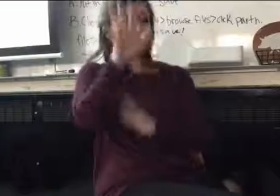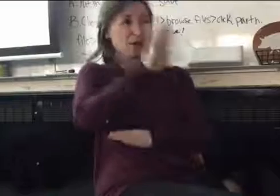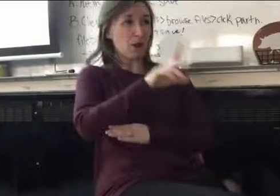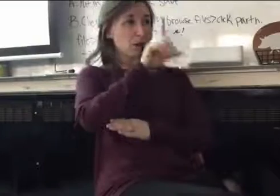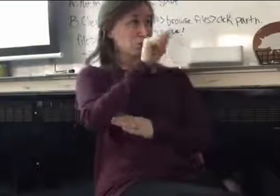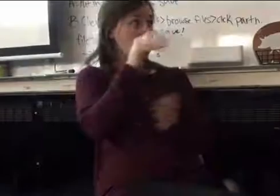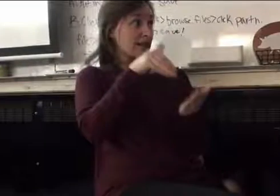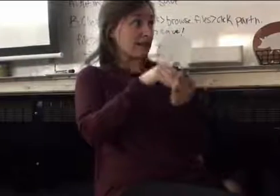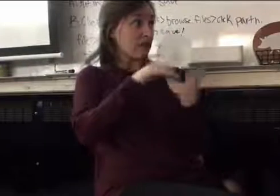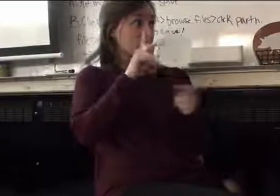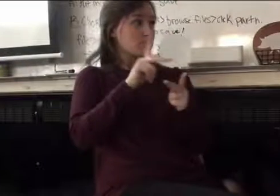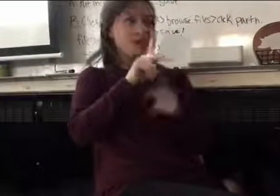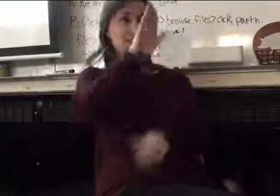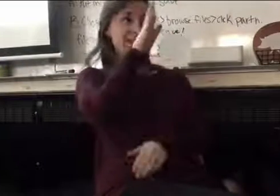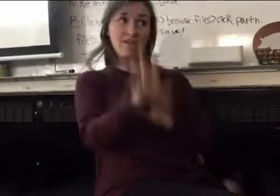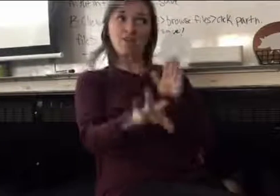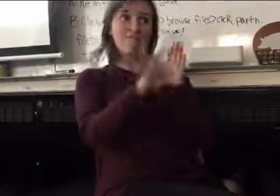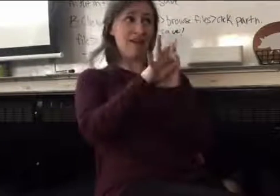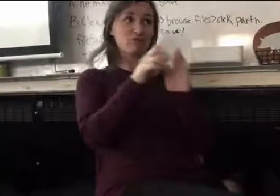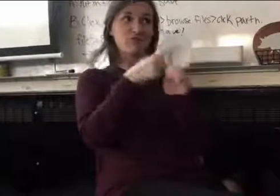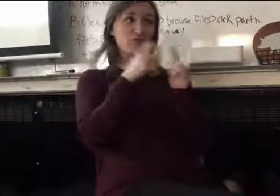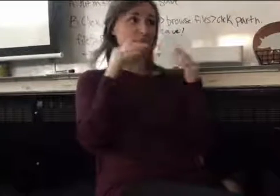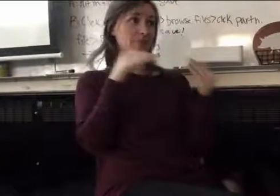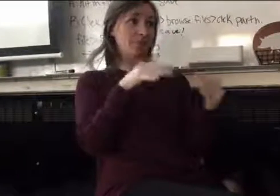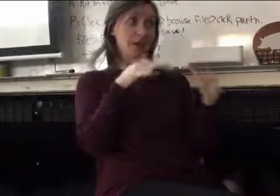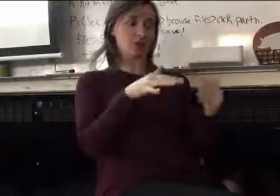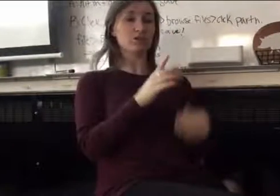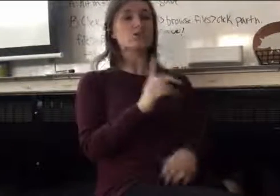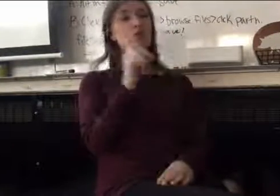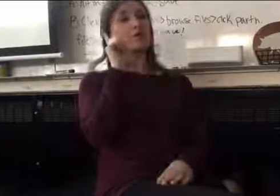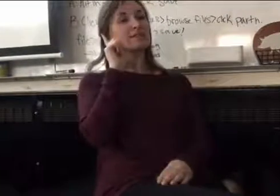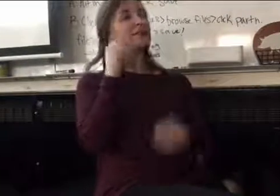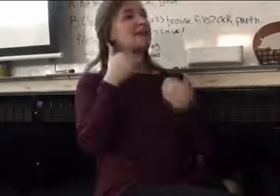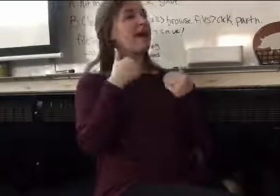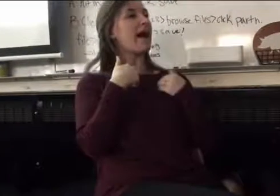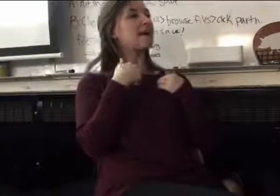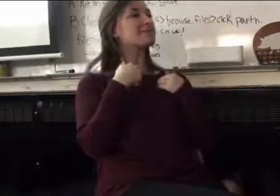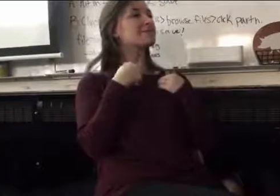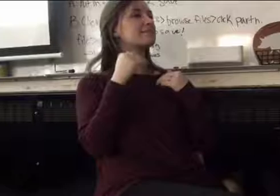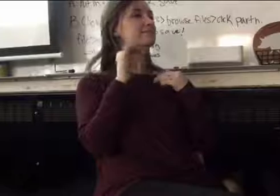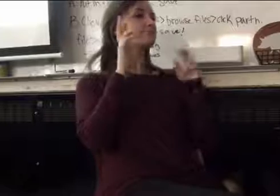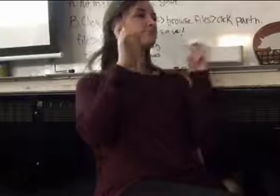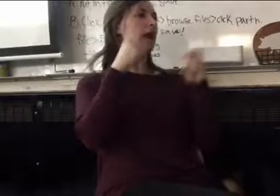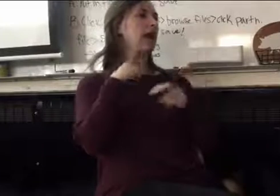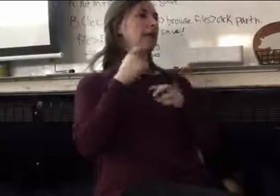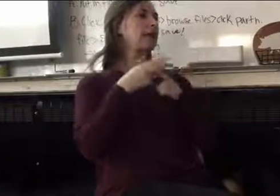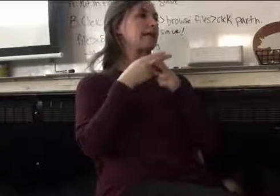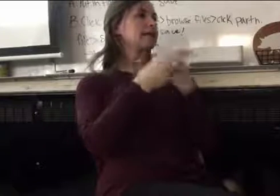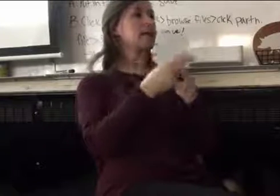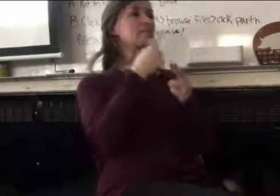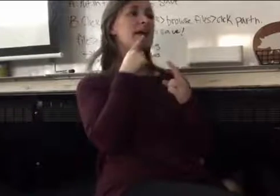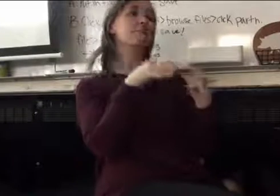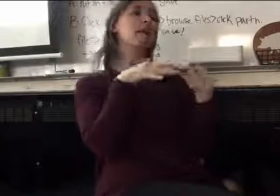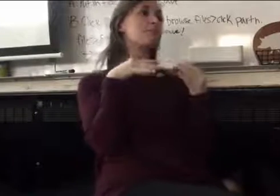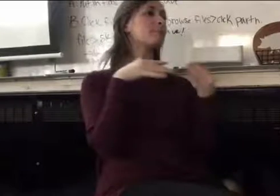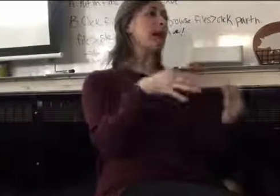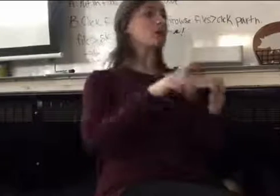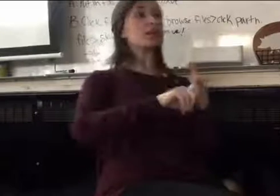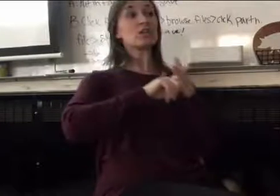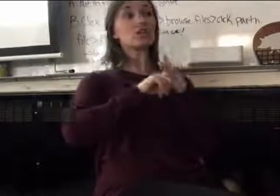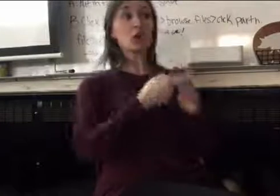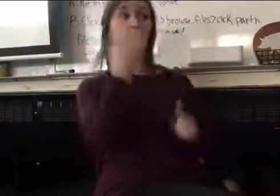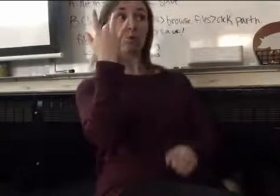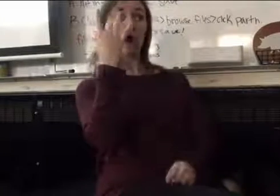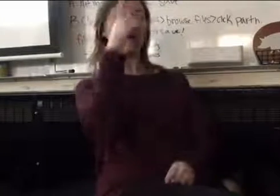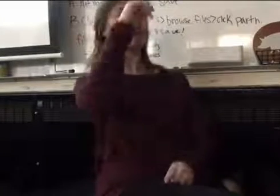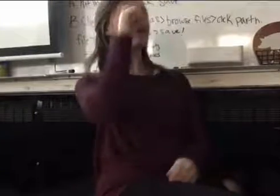this battle. Now, let's talk about Gettysburg. Gettysburg has a nickname as the battle that started because of a shoe. Basically, what happens